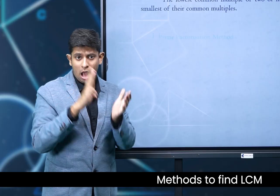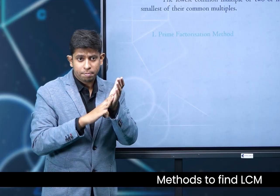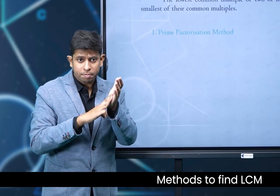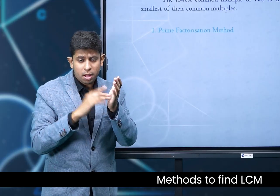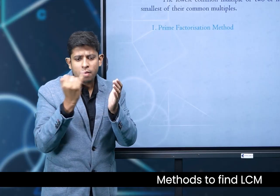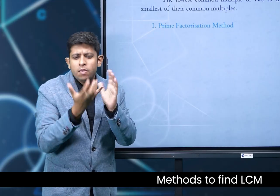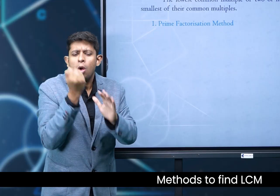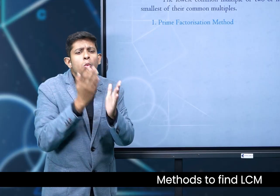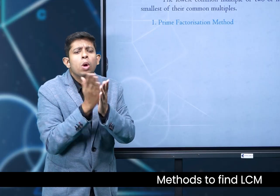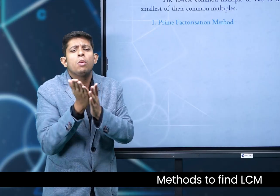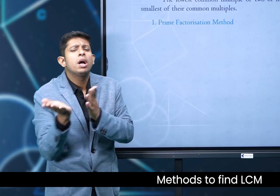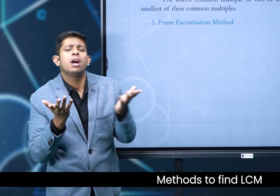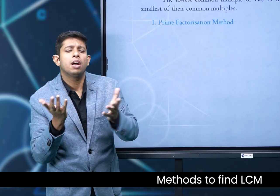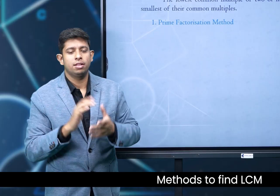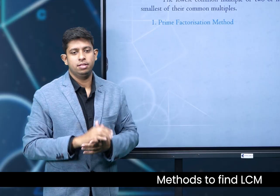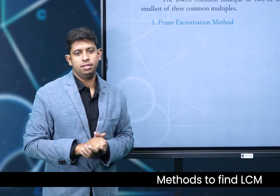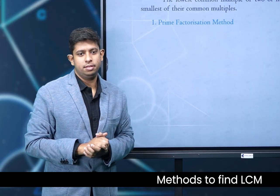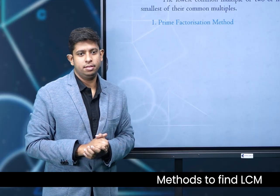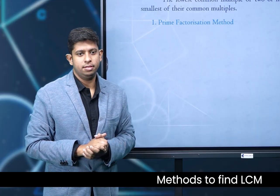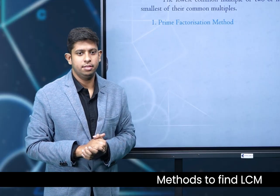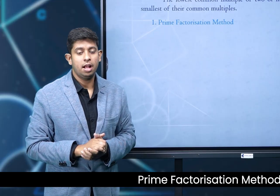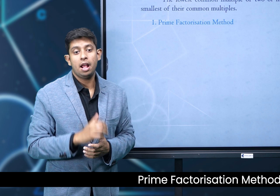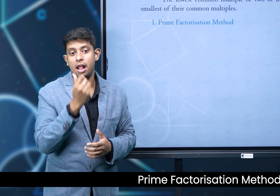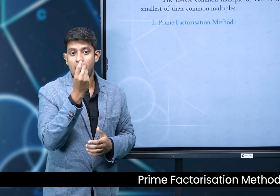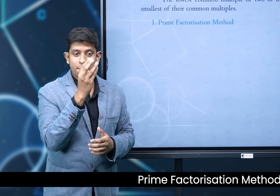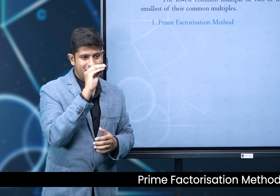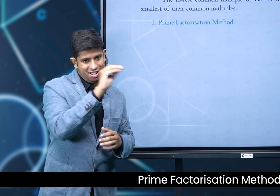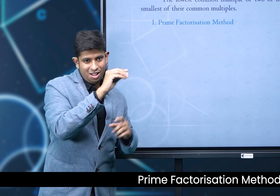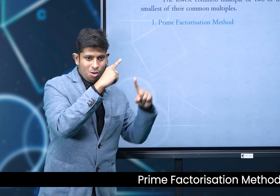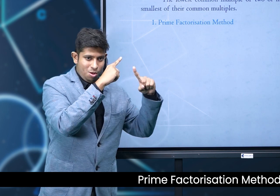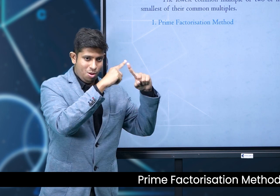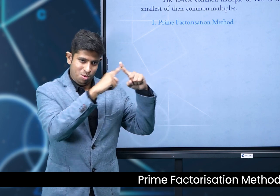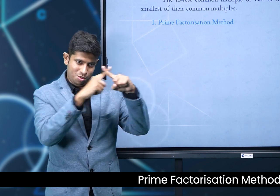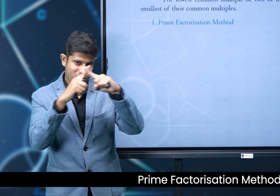Methods to find LCM. Prime factorization method.